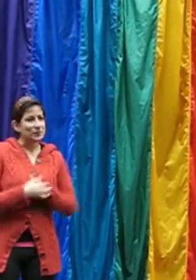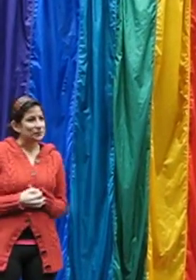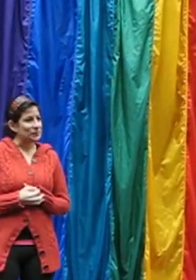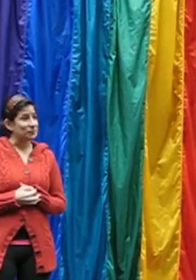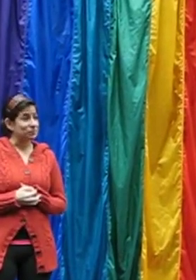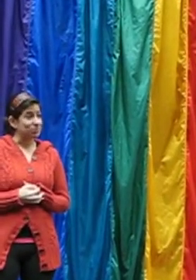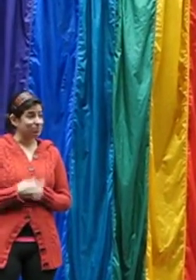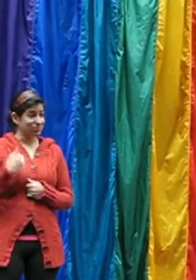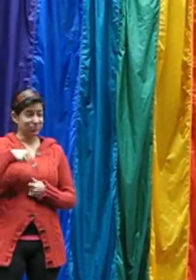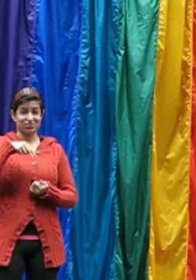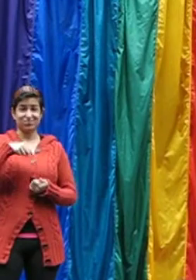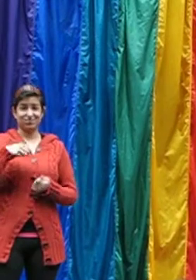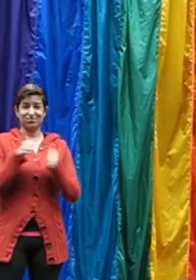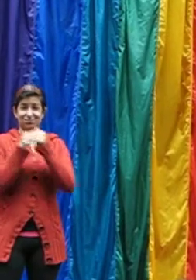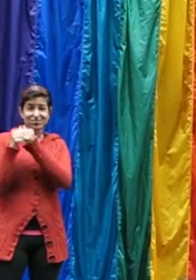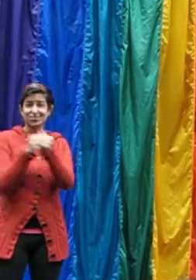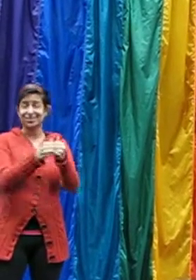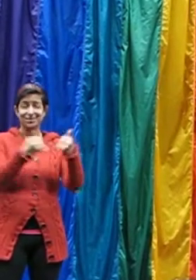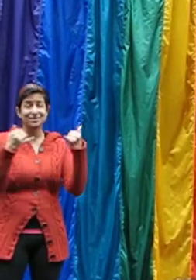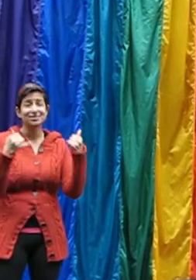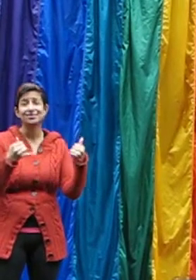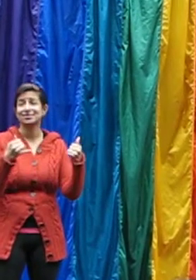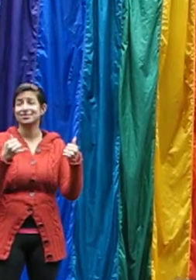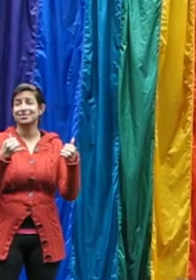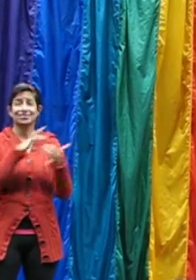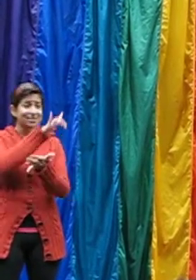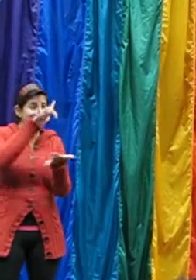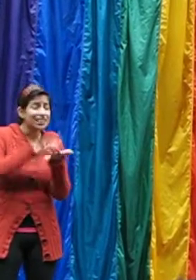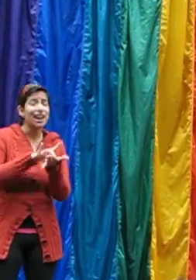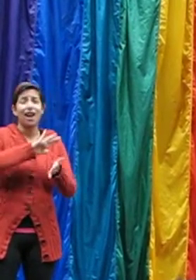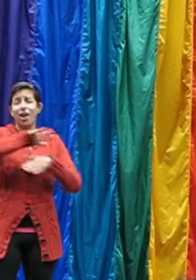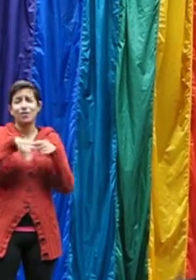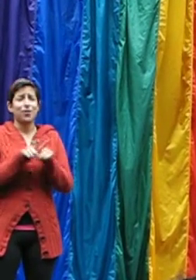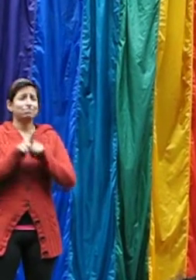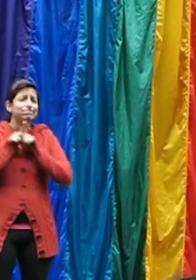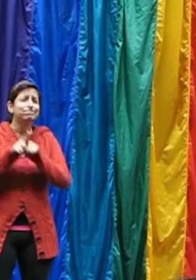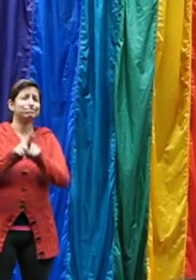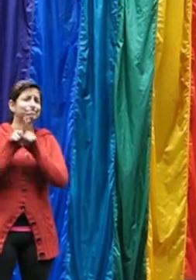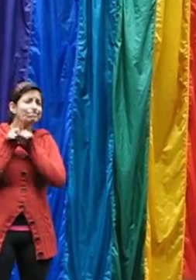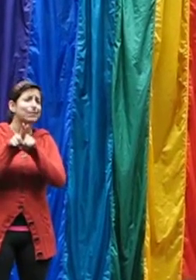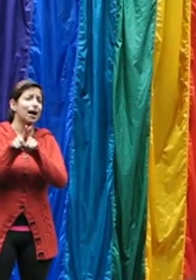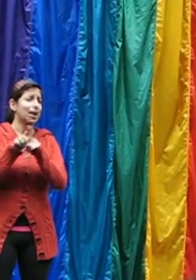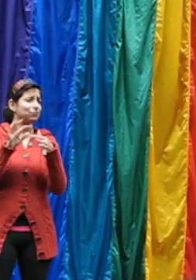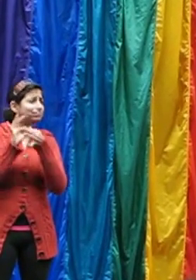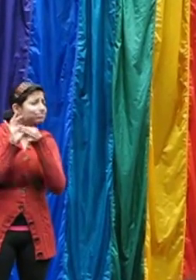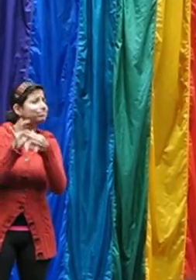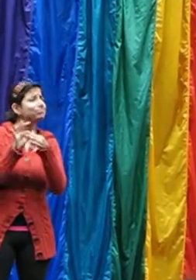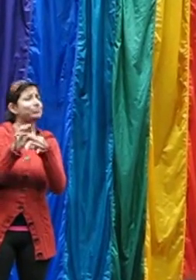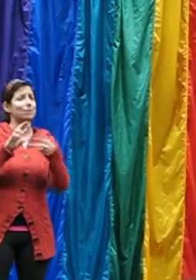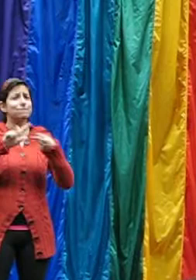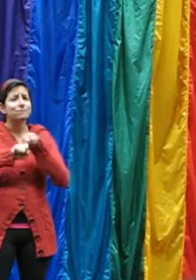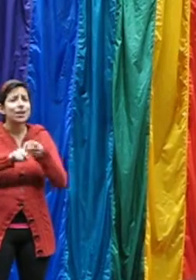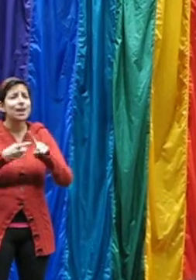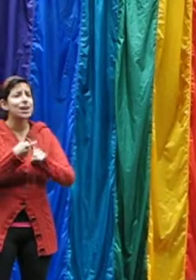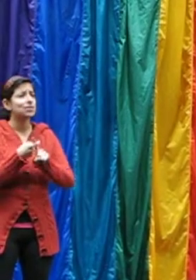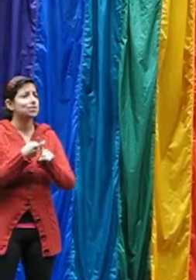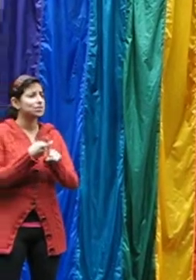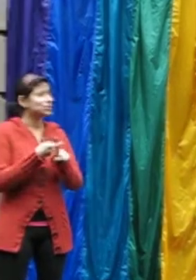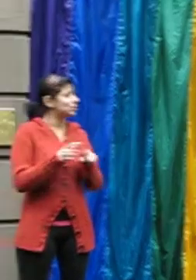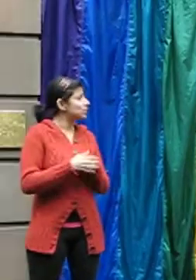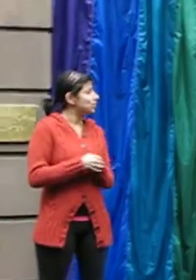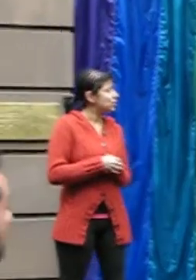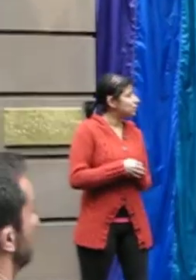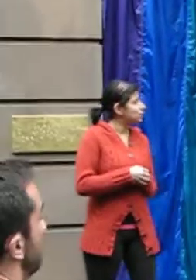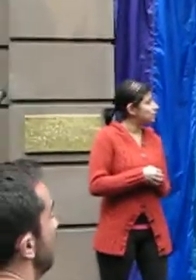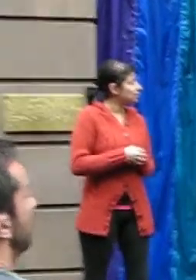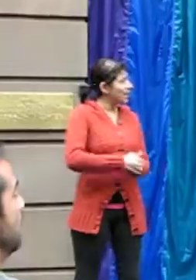here with you, with the center, with all of our allies and all of our partners to denounce this act of violence.